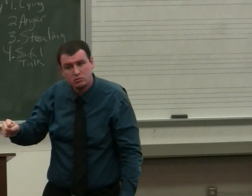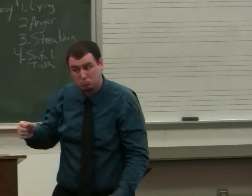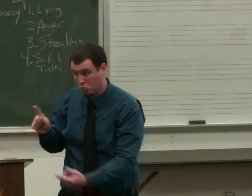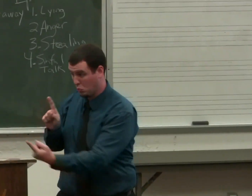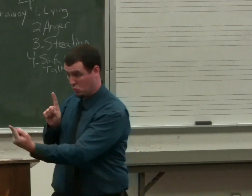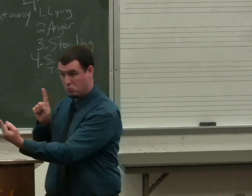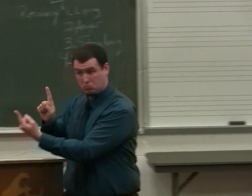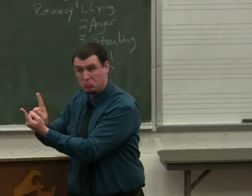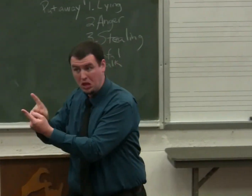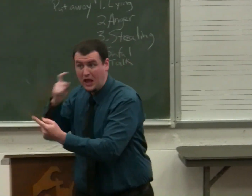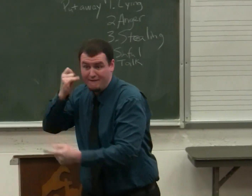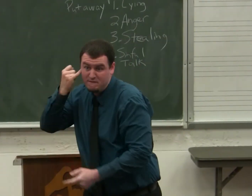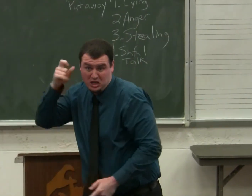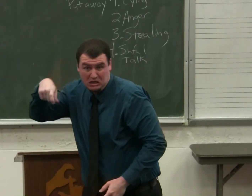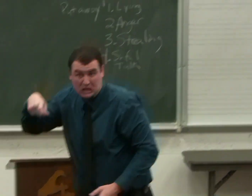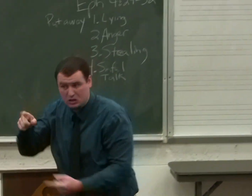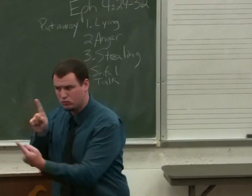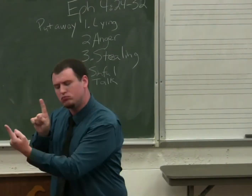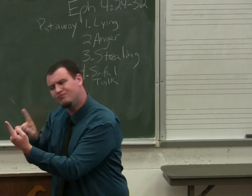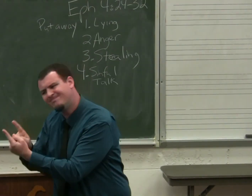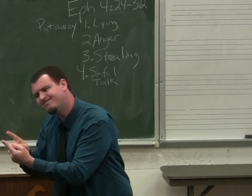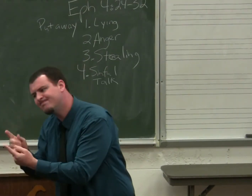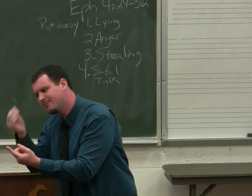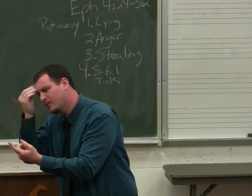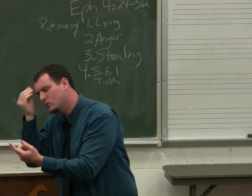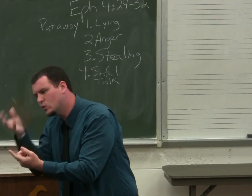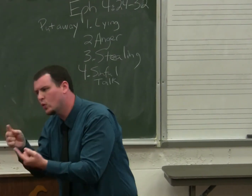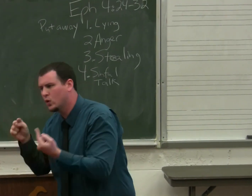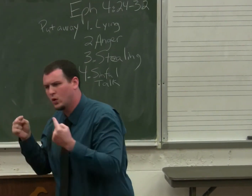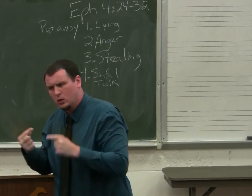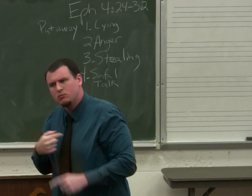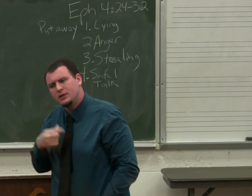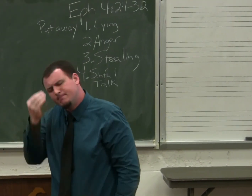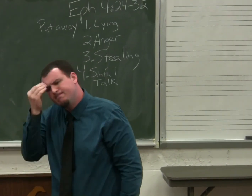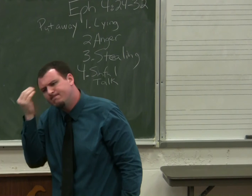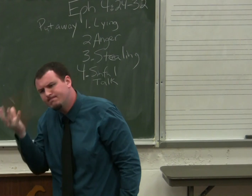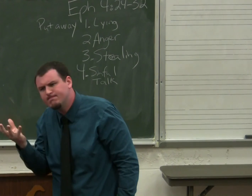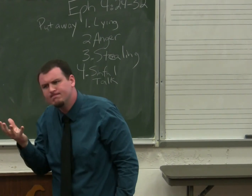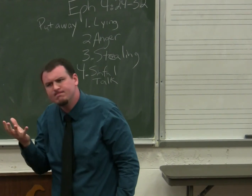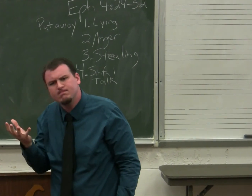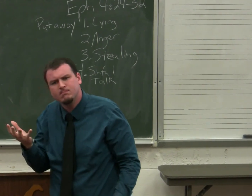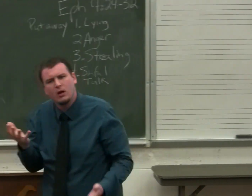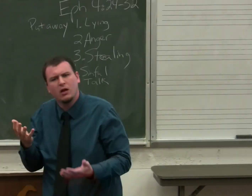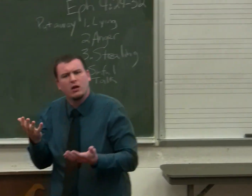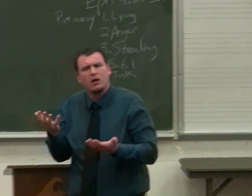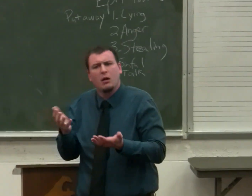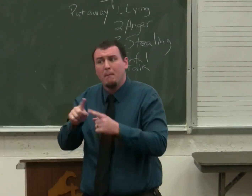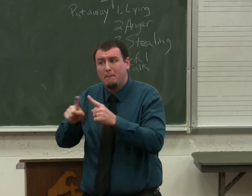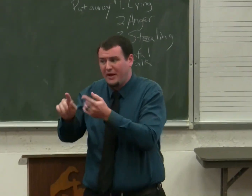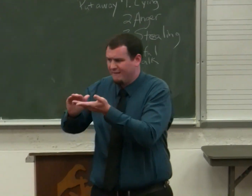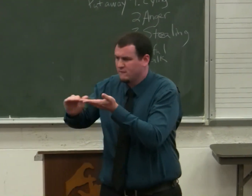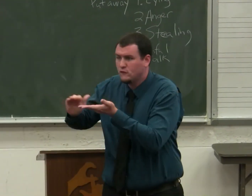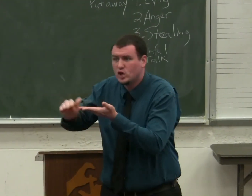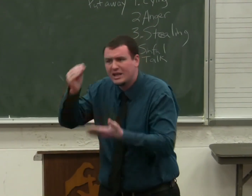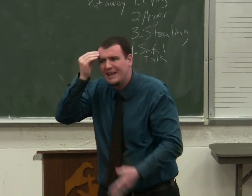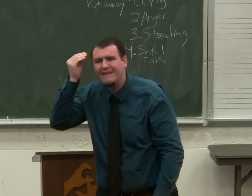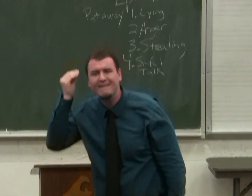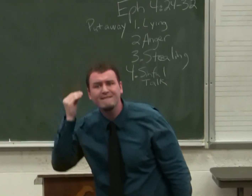Understand. Pray for that person. Go approach them if you need to. Just know I'm hurt here.